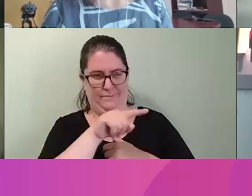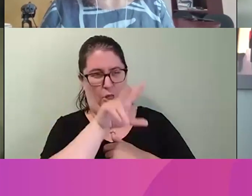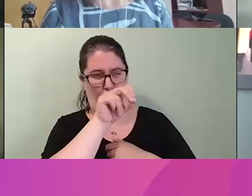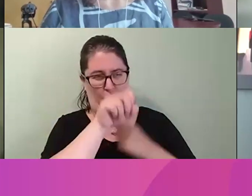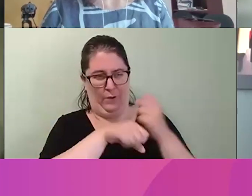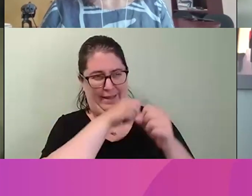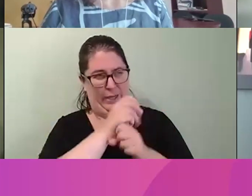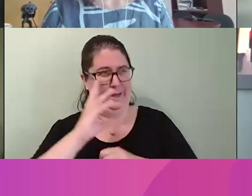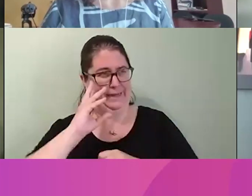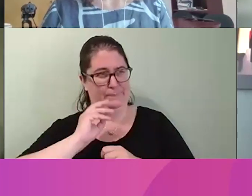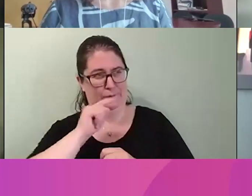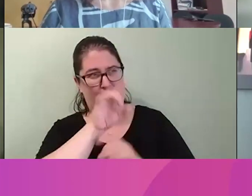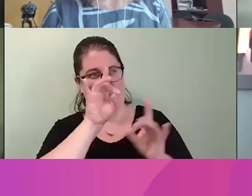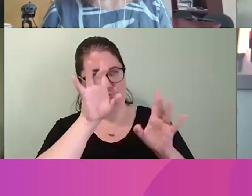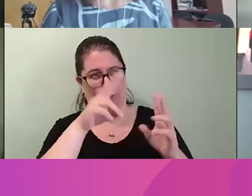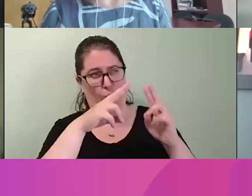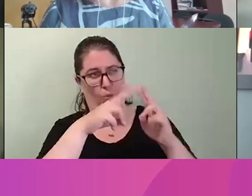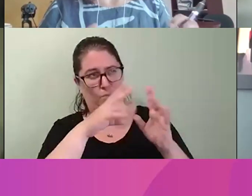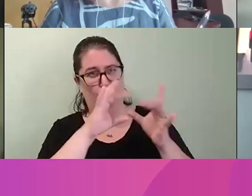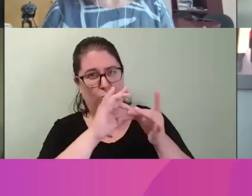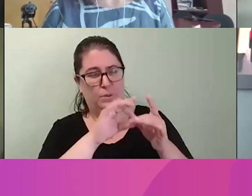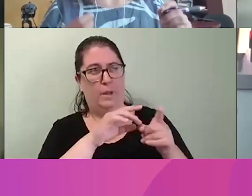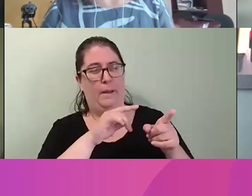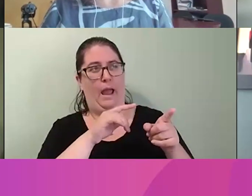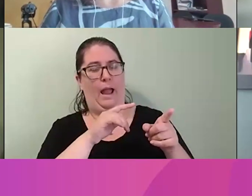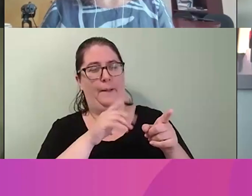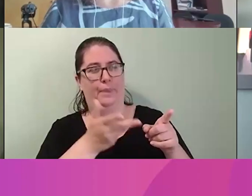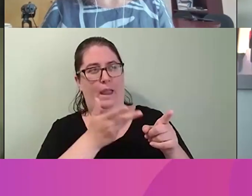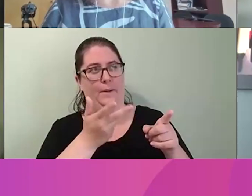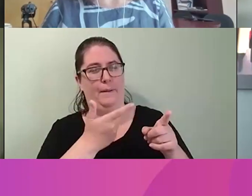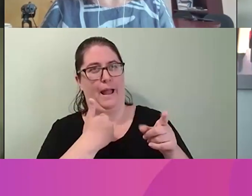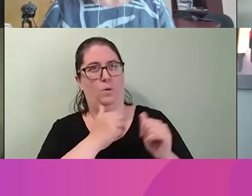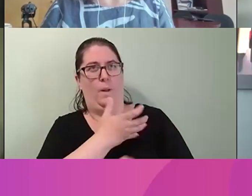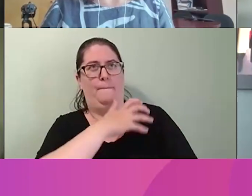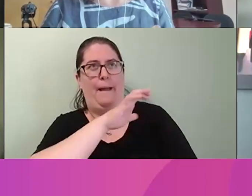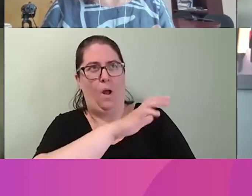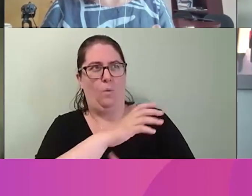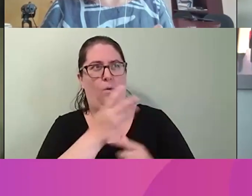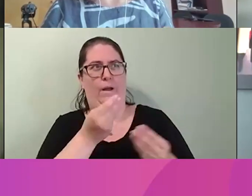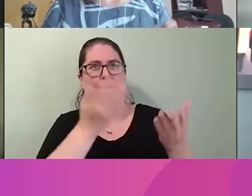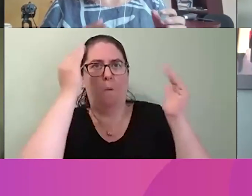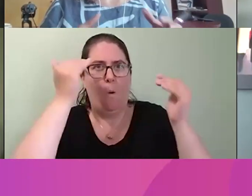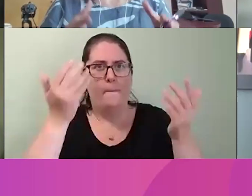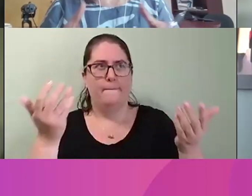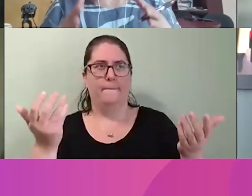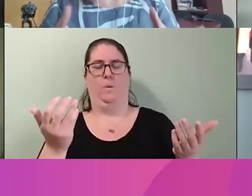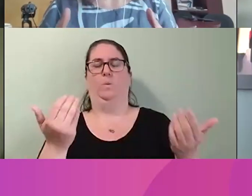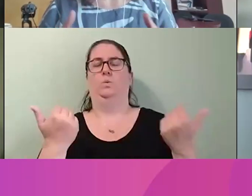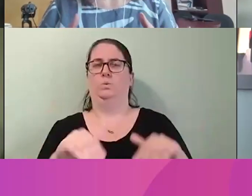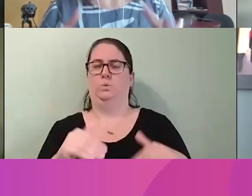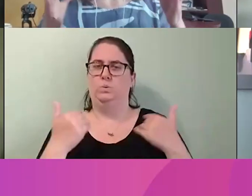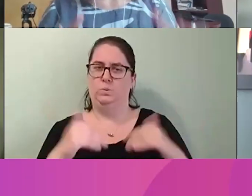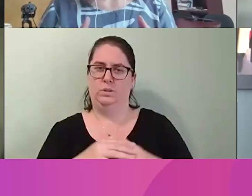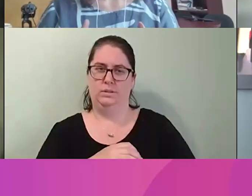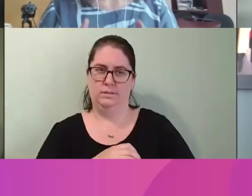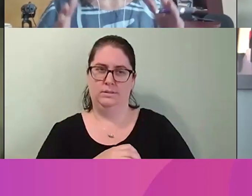30-year experience. And to be able to provide some empowerment and some hope, it's, I wish